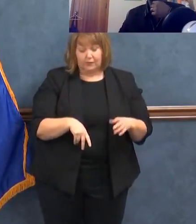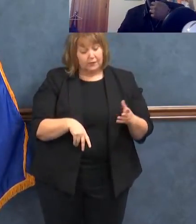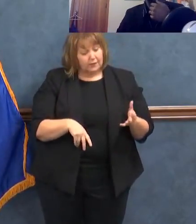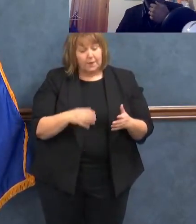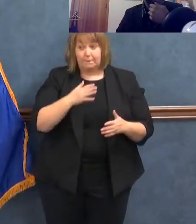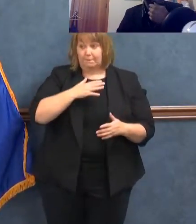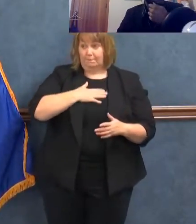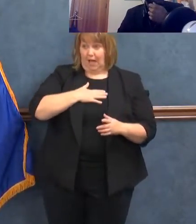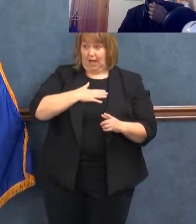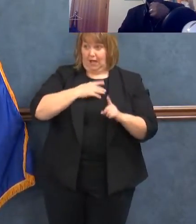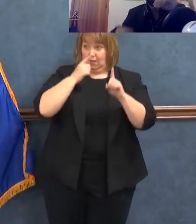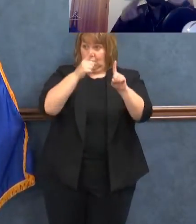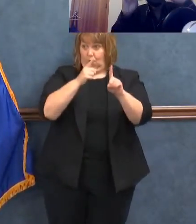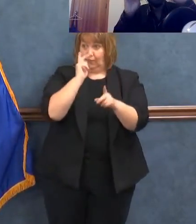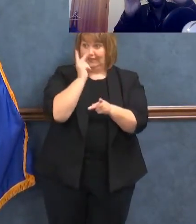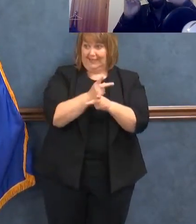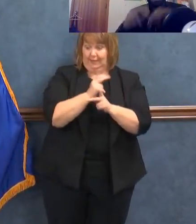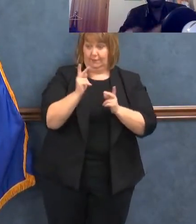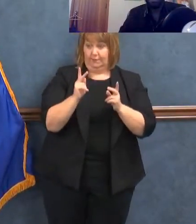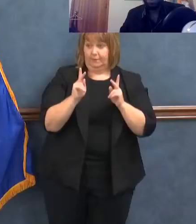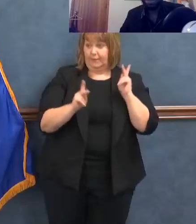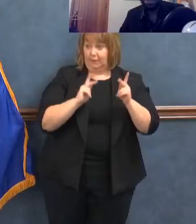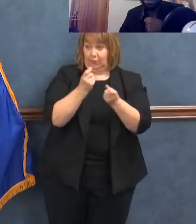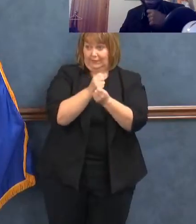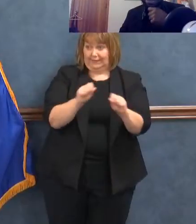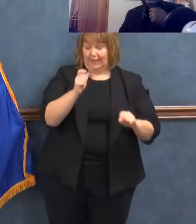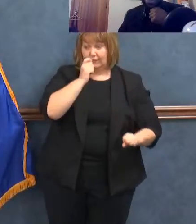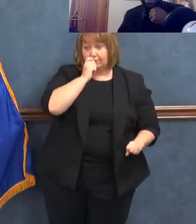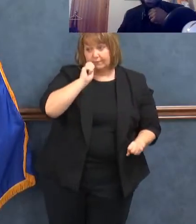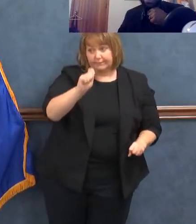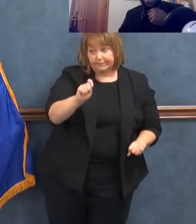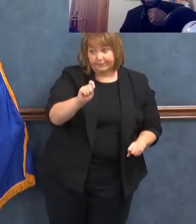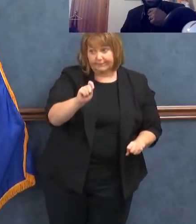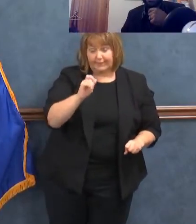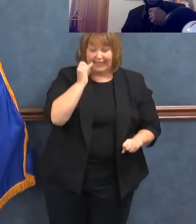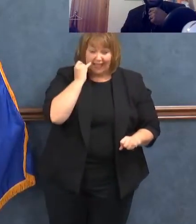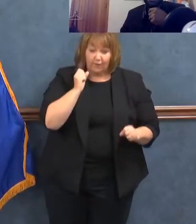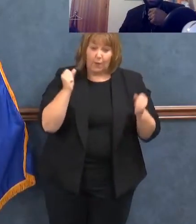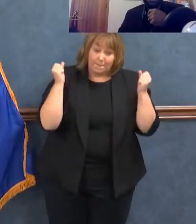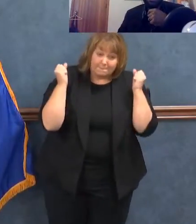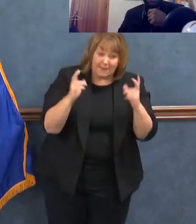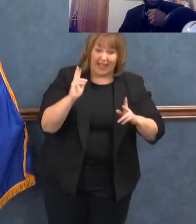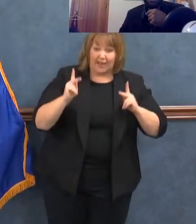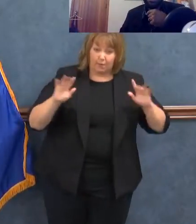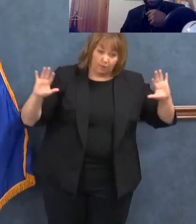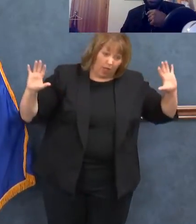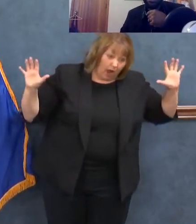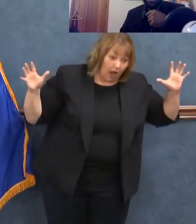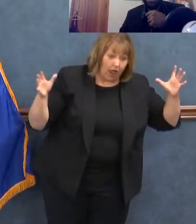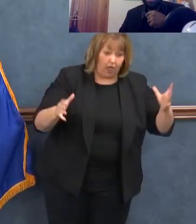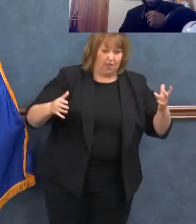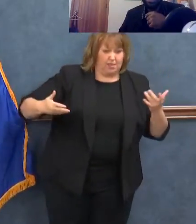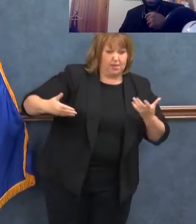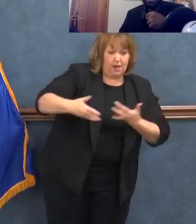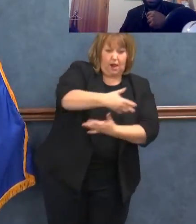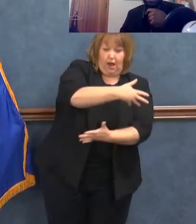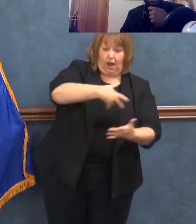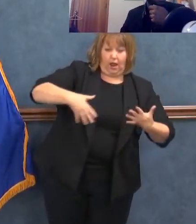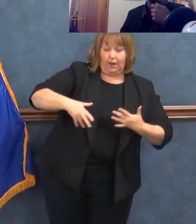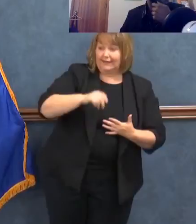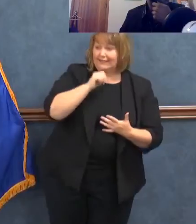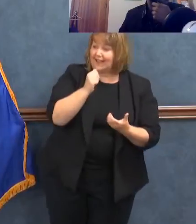folks safe. And it's just not safe when we get large gatherings put together like that. And I know people object to